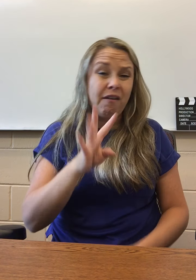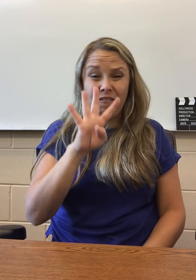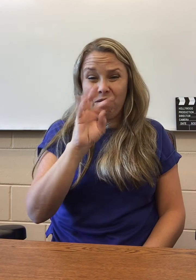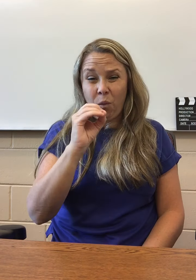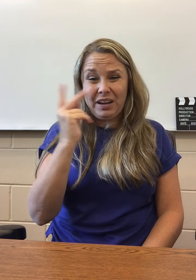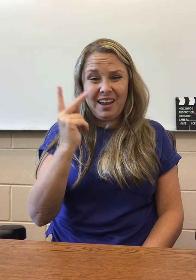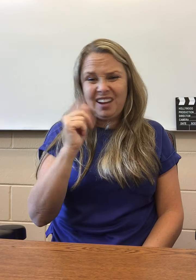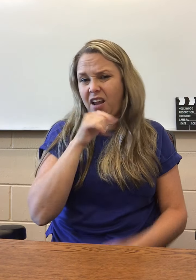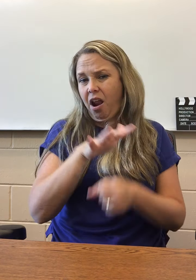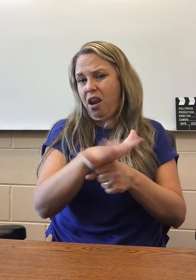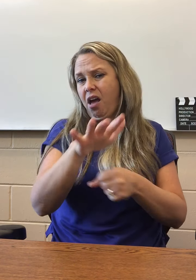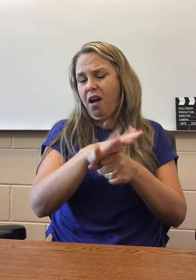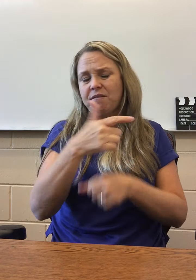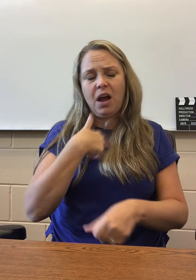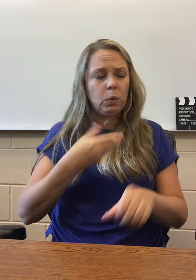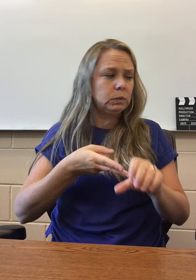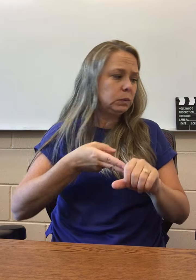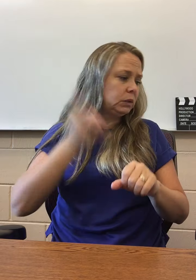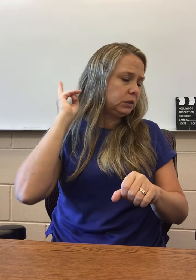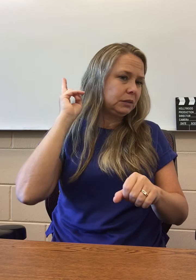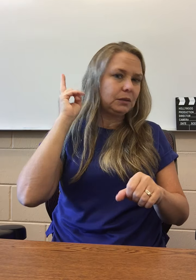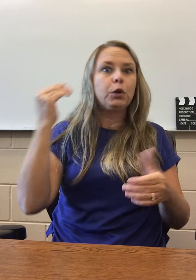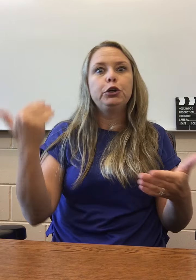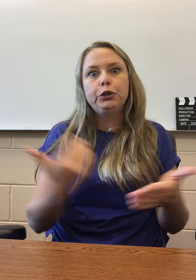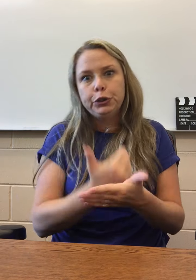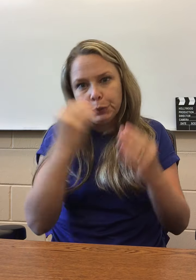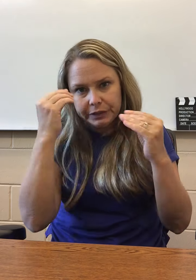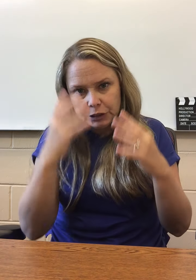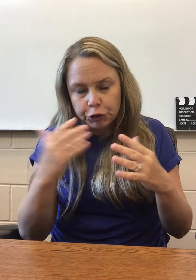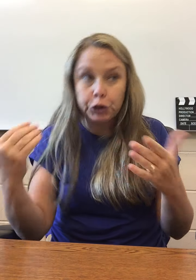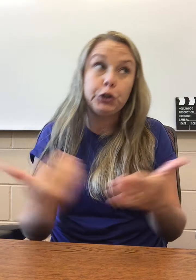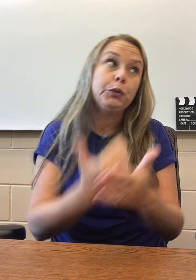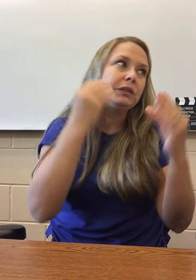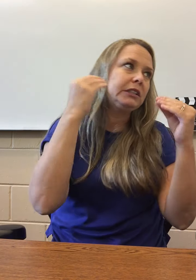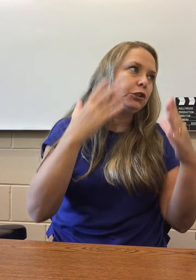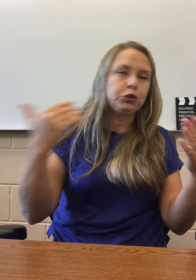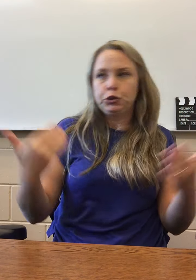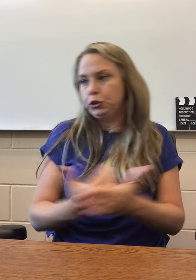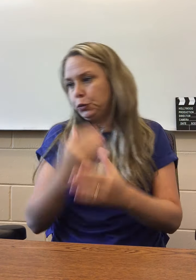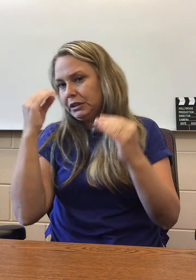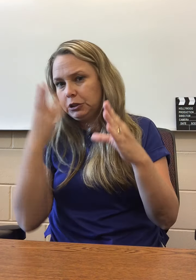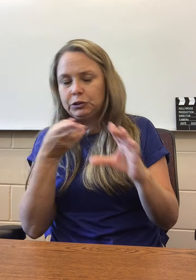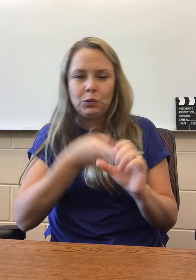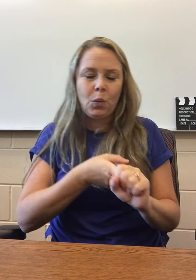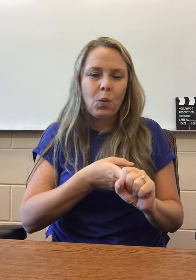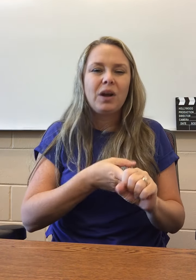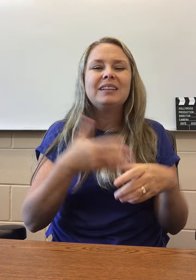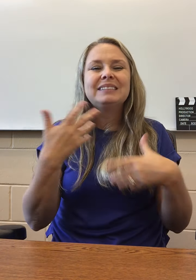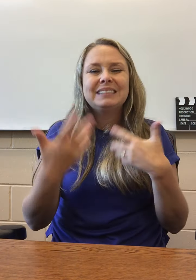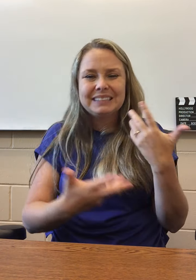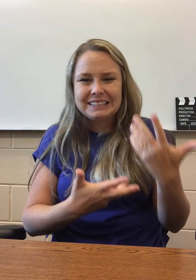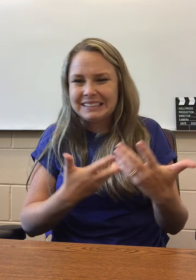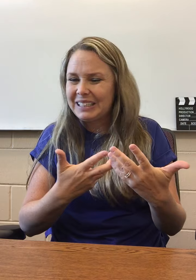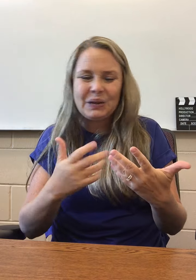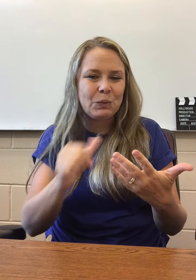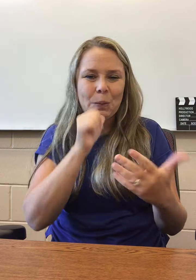enough i'm out and then we get a new teachers a new teacher new teachers and it's gonna further destabilize uh